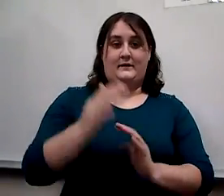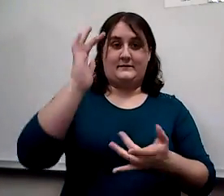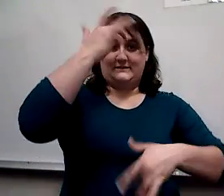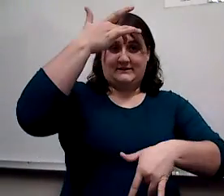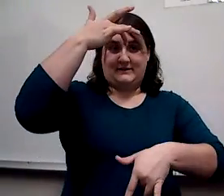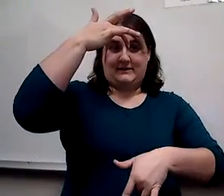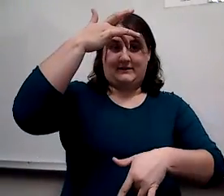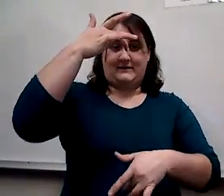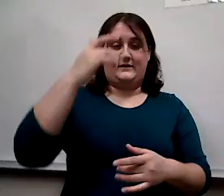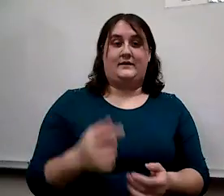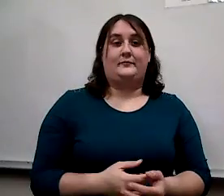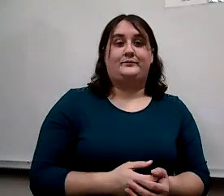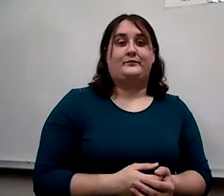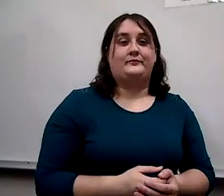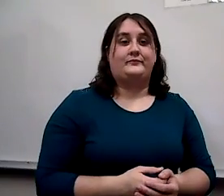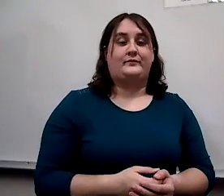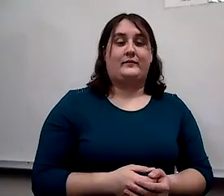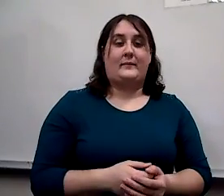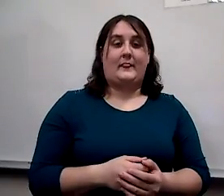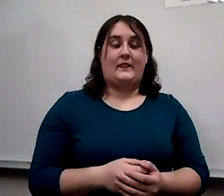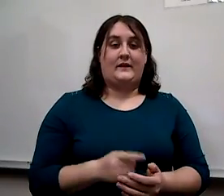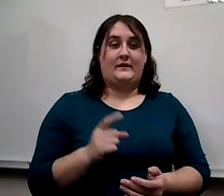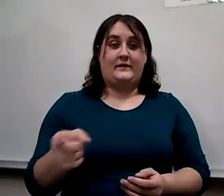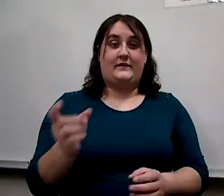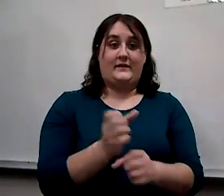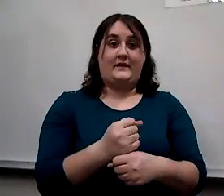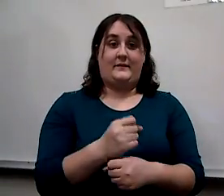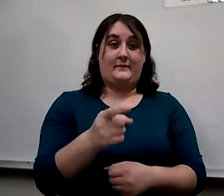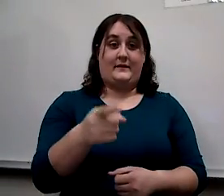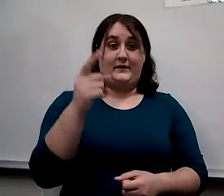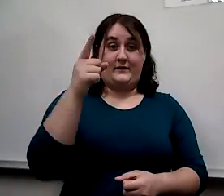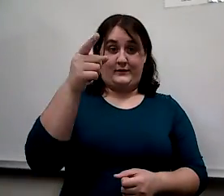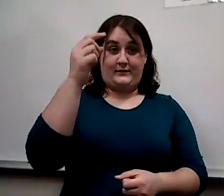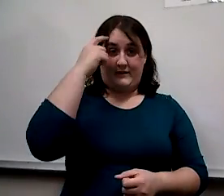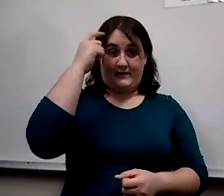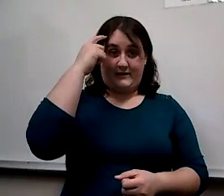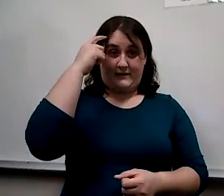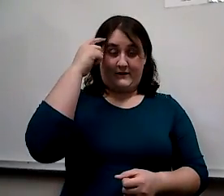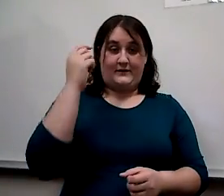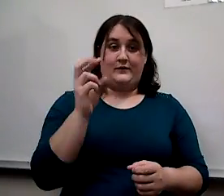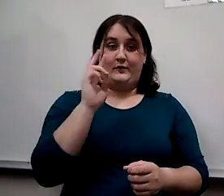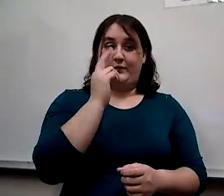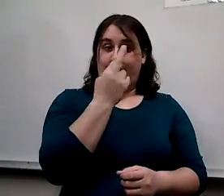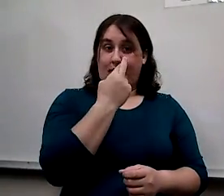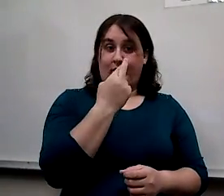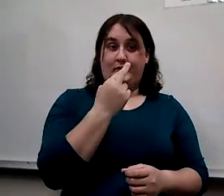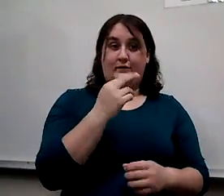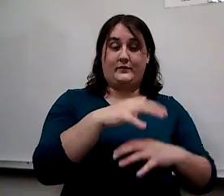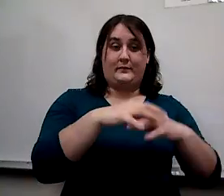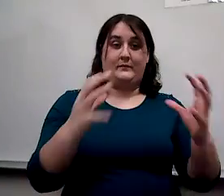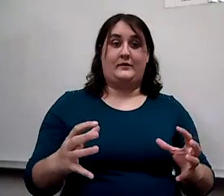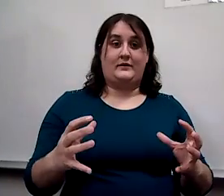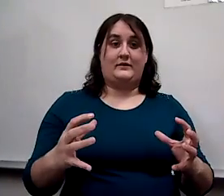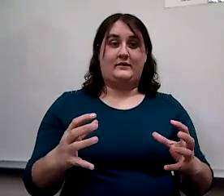rose bushes are not hardy. This is simply not true. Most of the failures occur